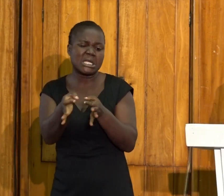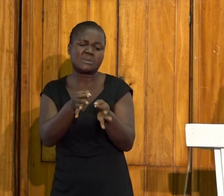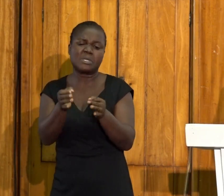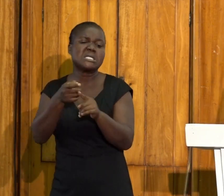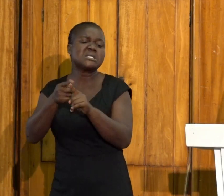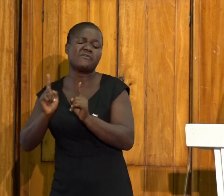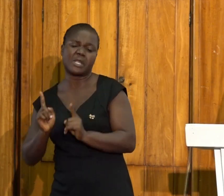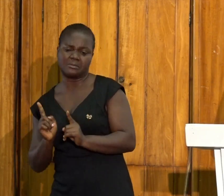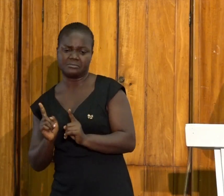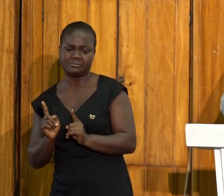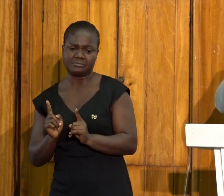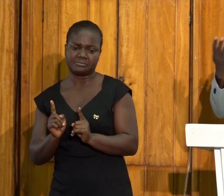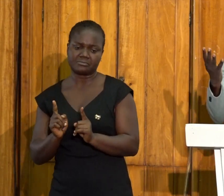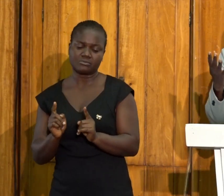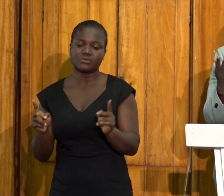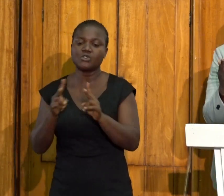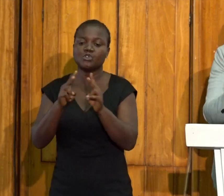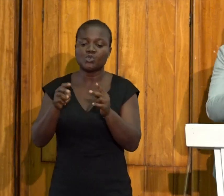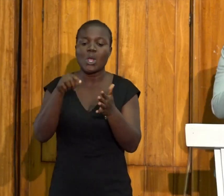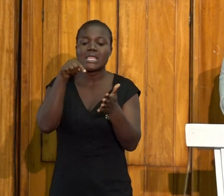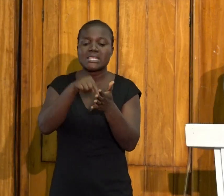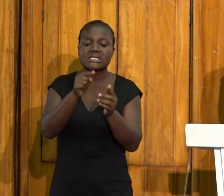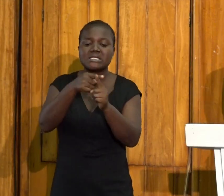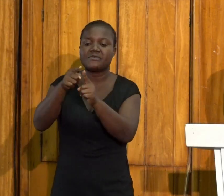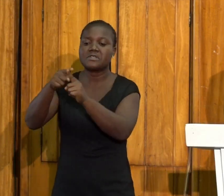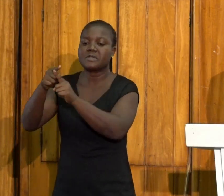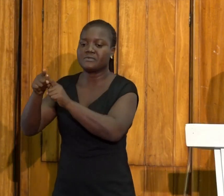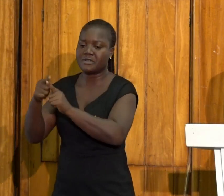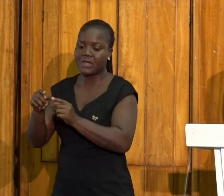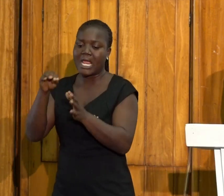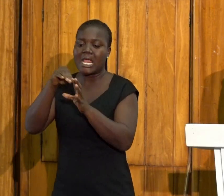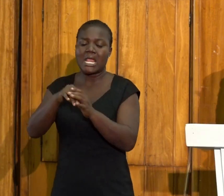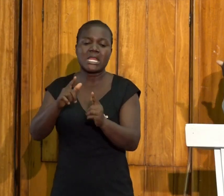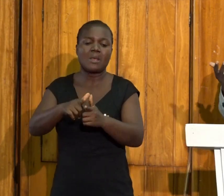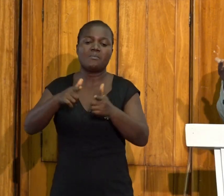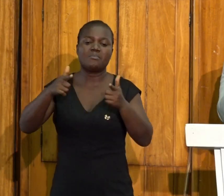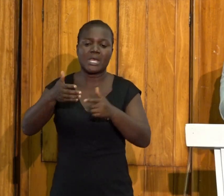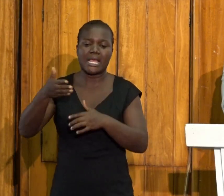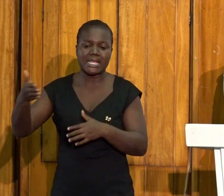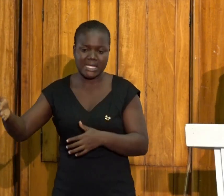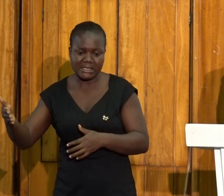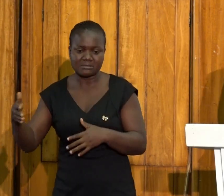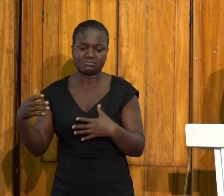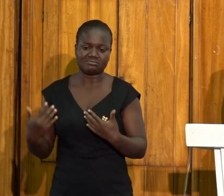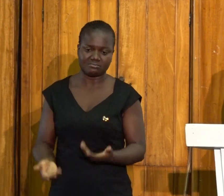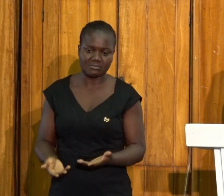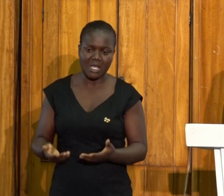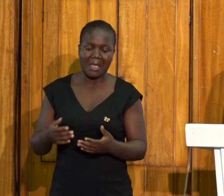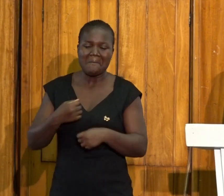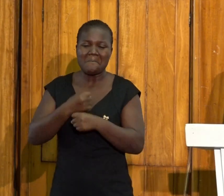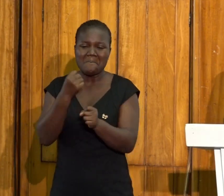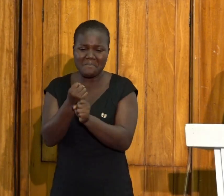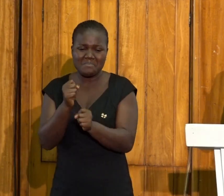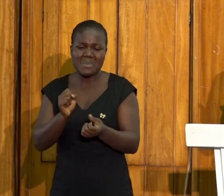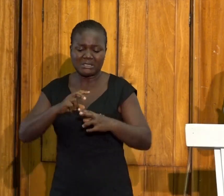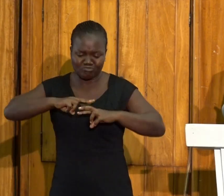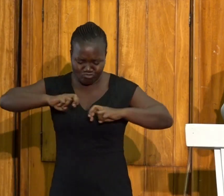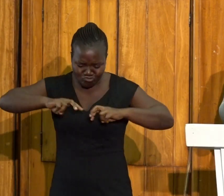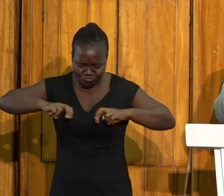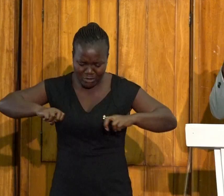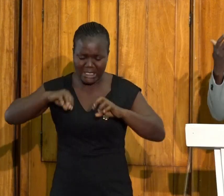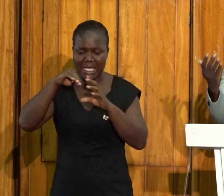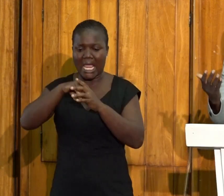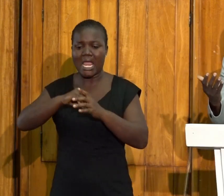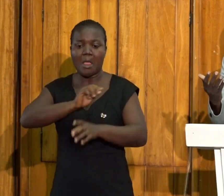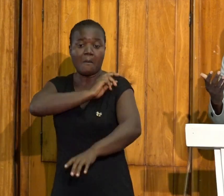weeks gestational age. So those differences, one in background rates, prevalence, makes even doing research involving pregnant